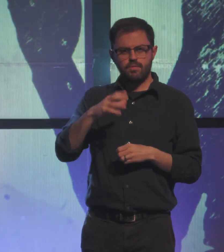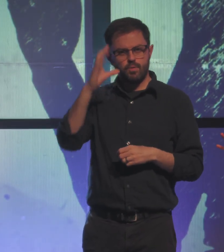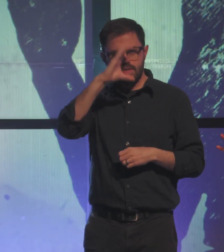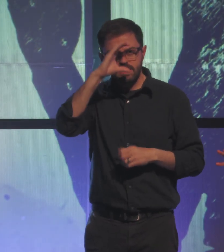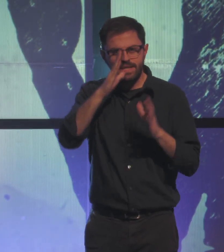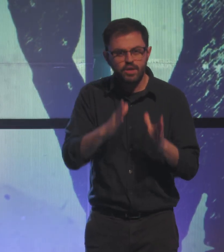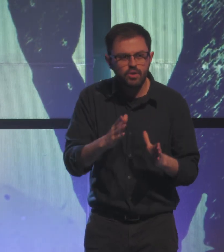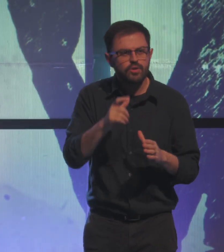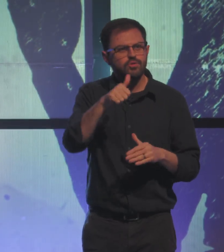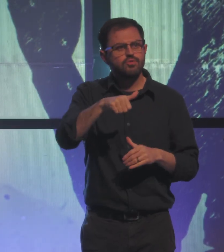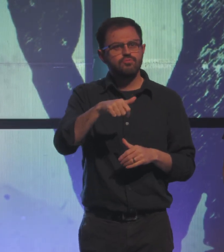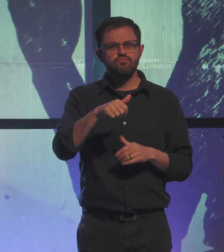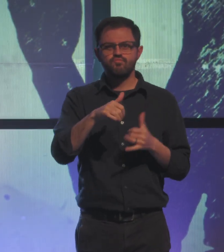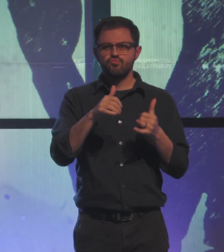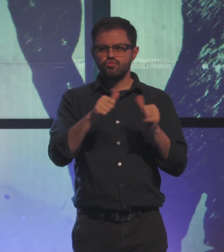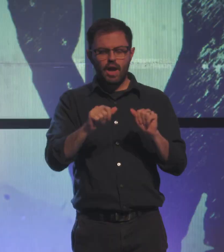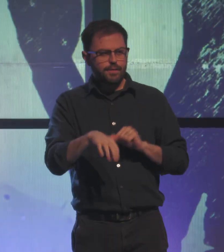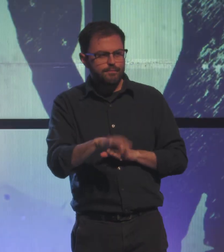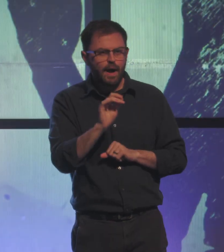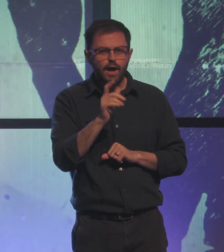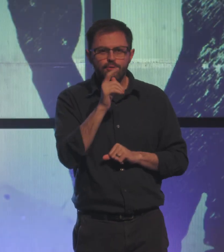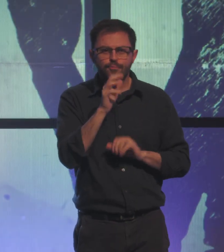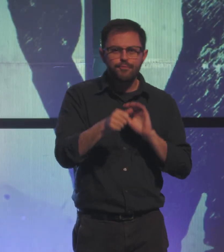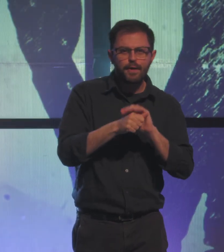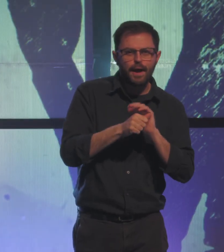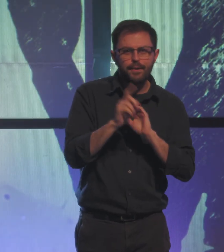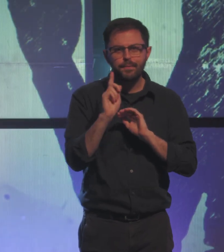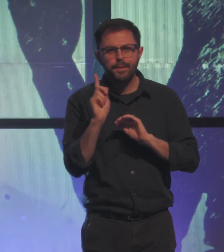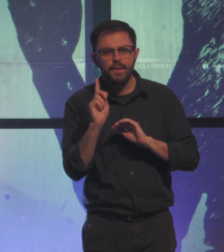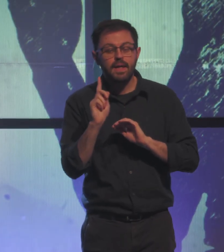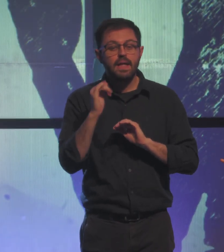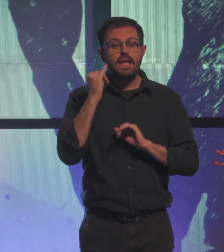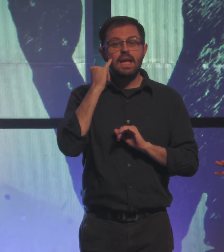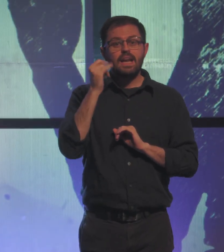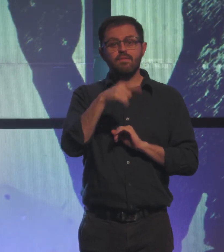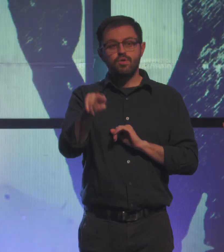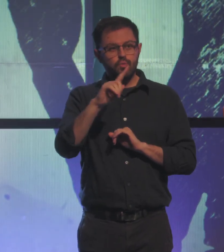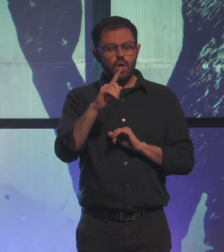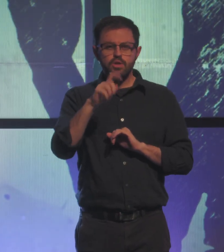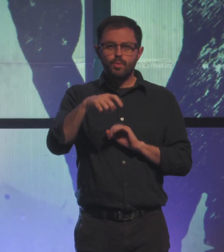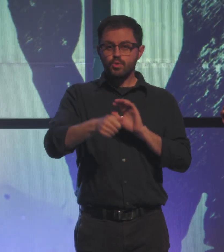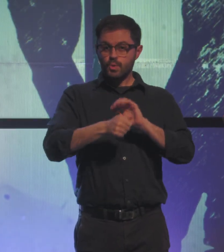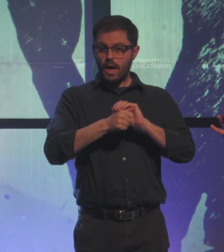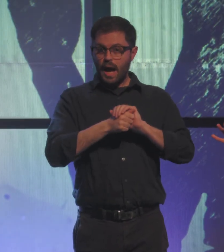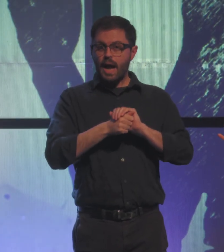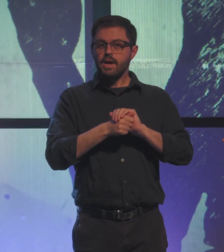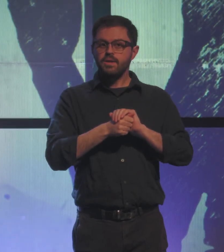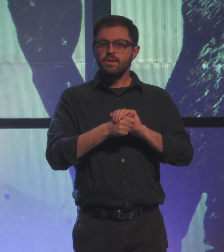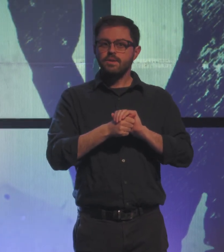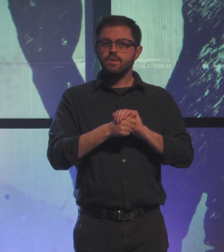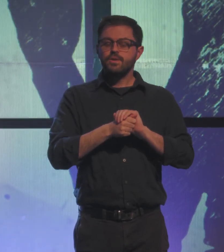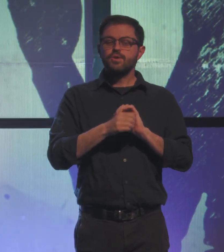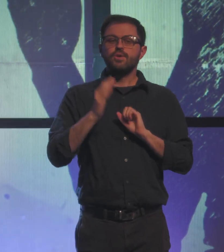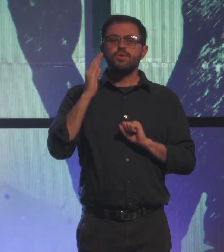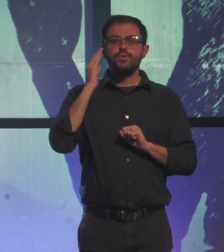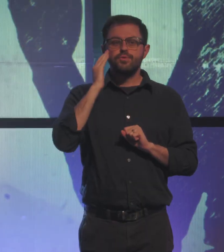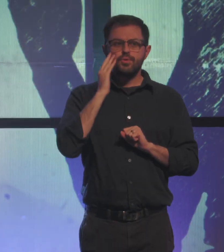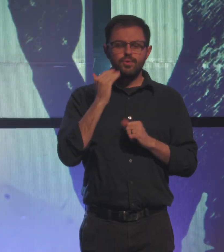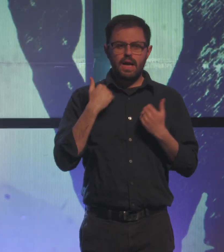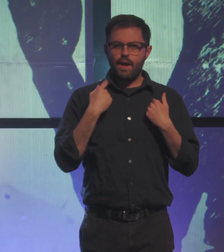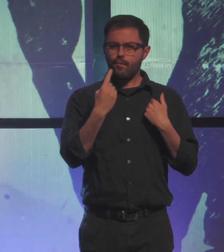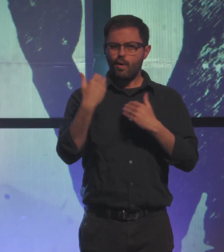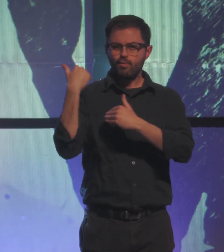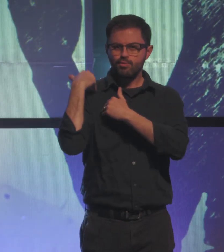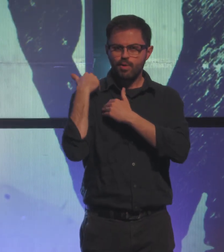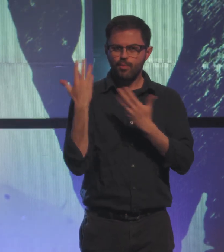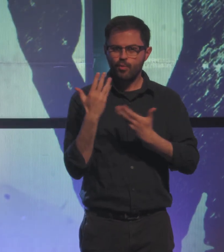in utter darkness. And if you were hiding, if you were not the seeker, you knew that the one thing that you needed to do was just to breathe